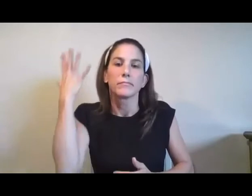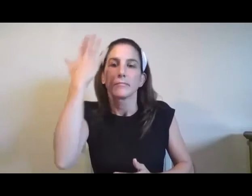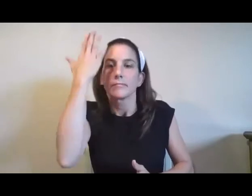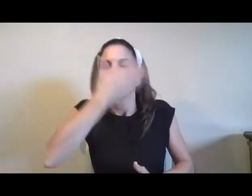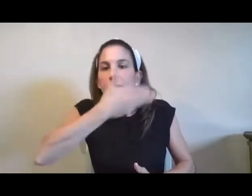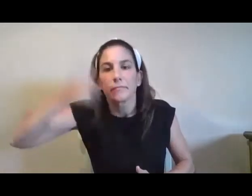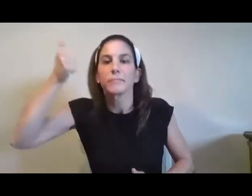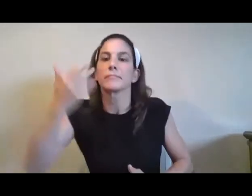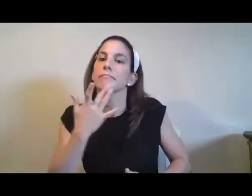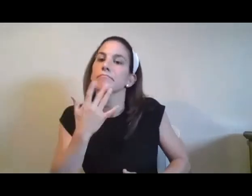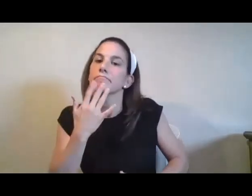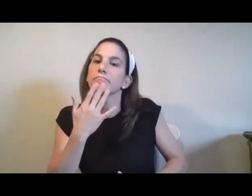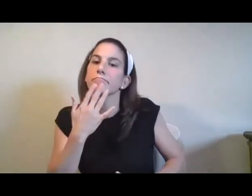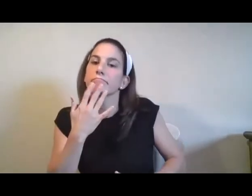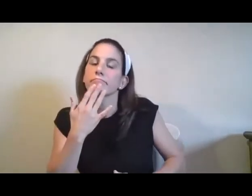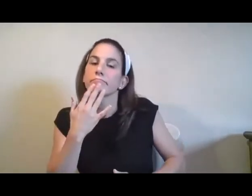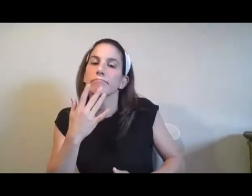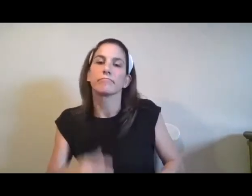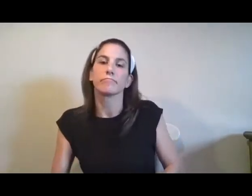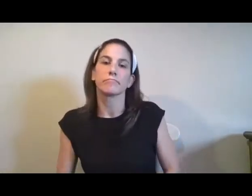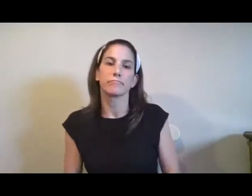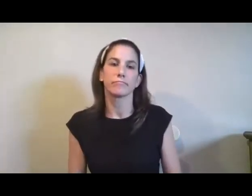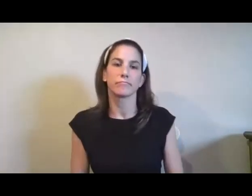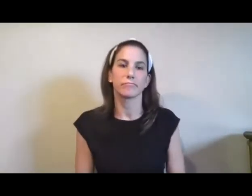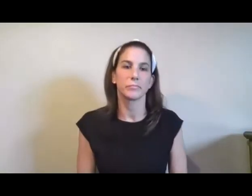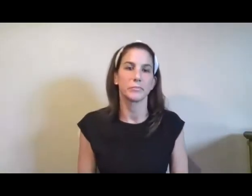most colorful.